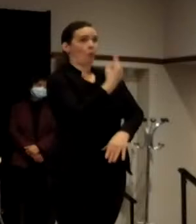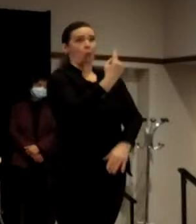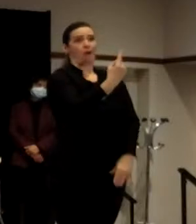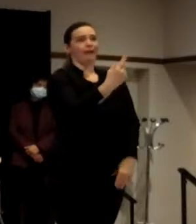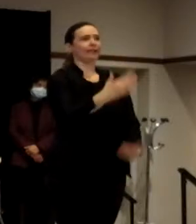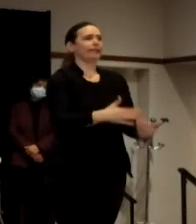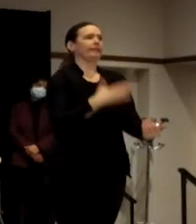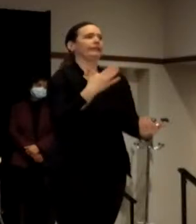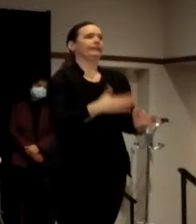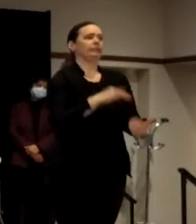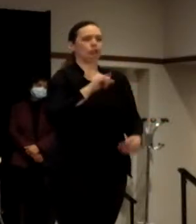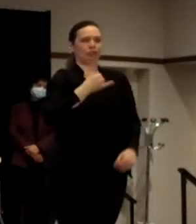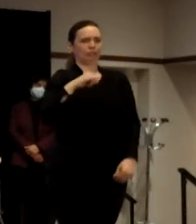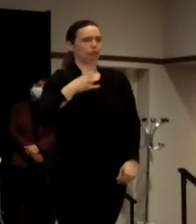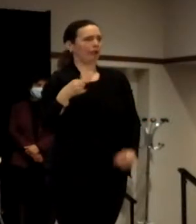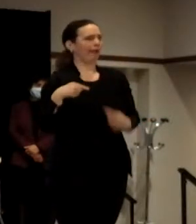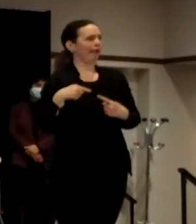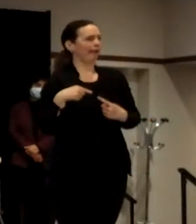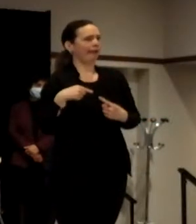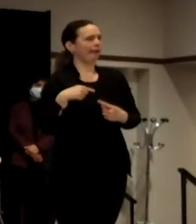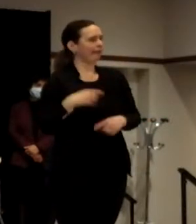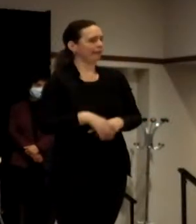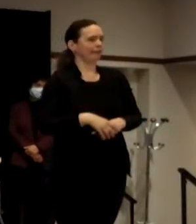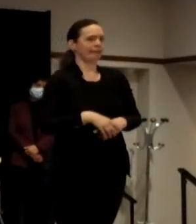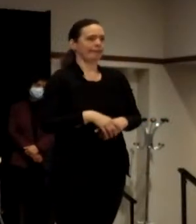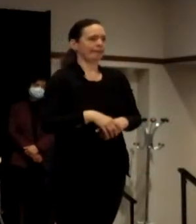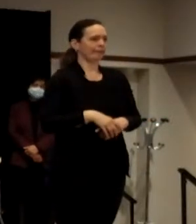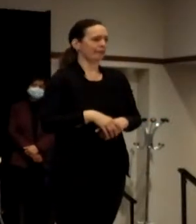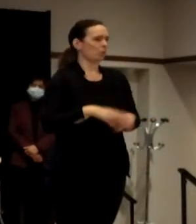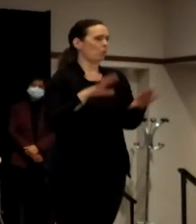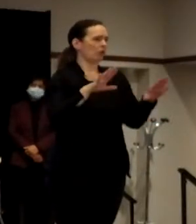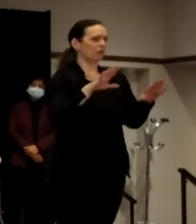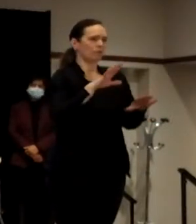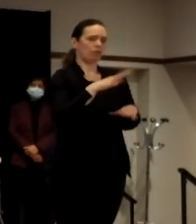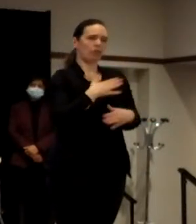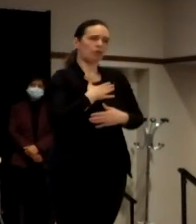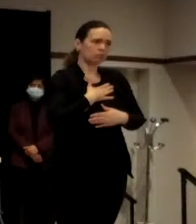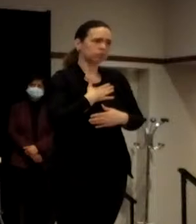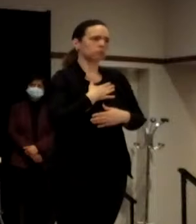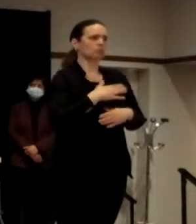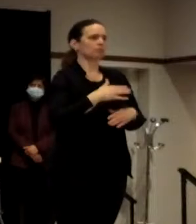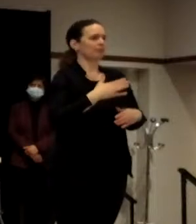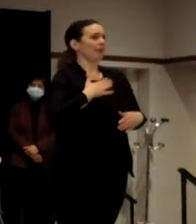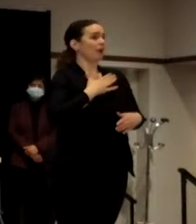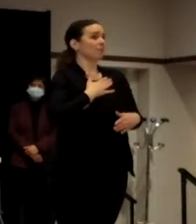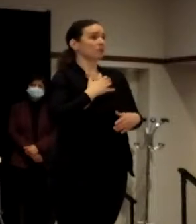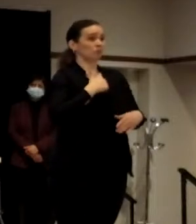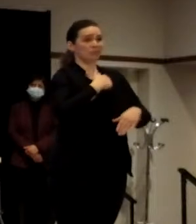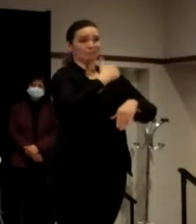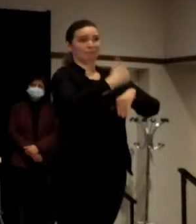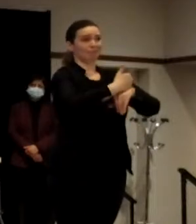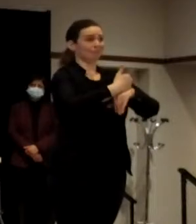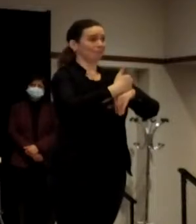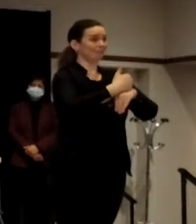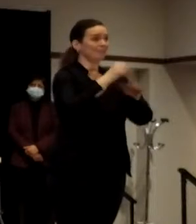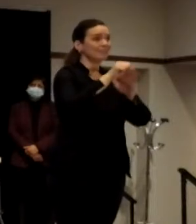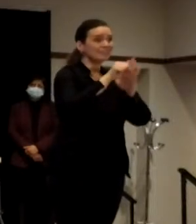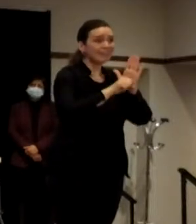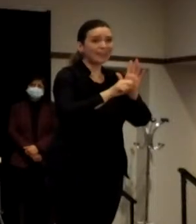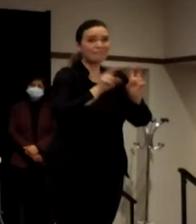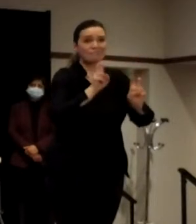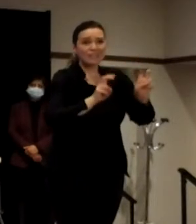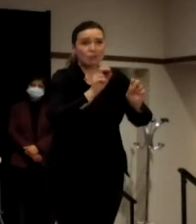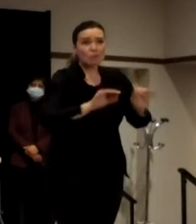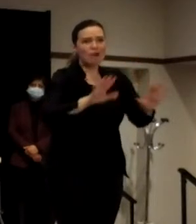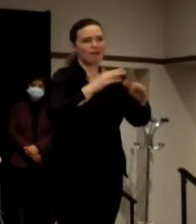So, you know, I think it's a great tool to have, and it's great that we'll have it at the state fairgrounds, you know, for a period of time as